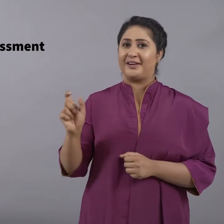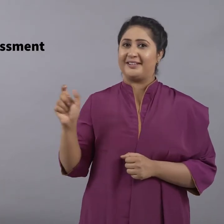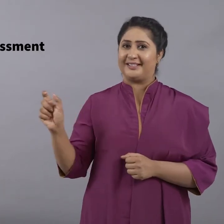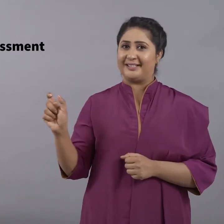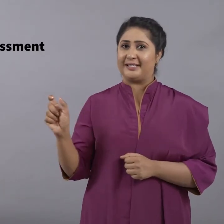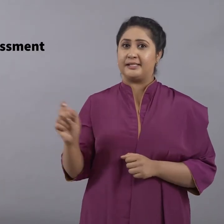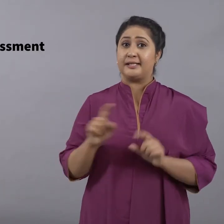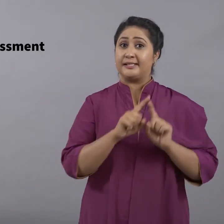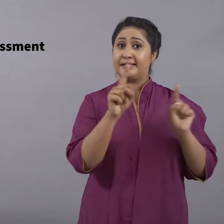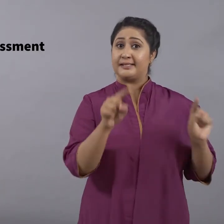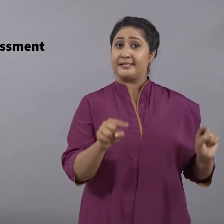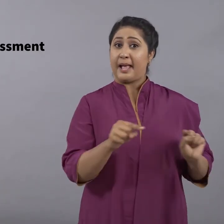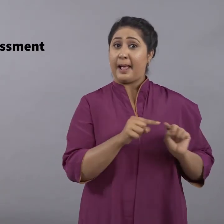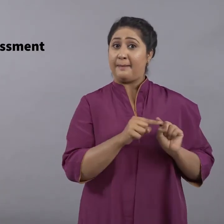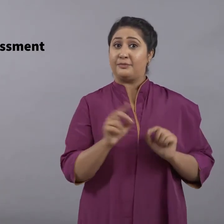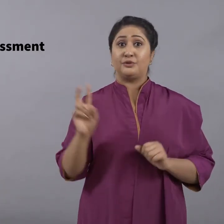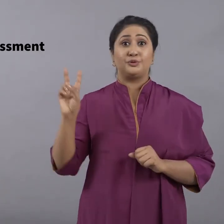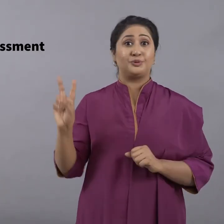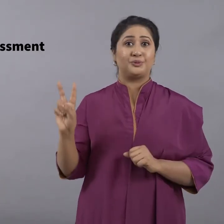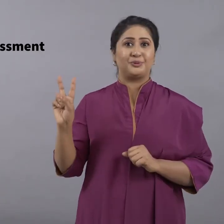Words. Sample 2.